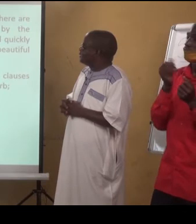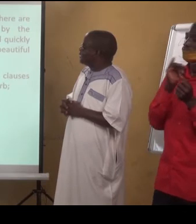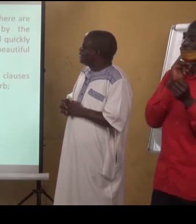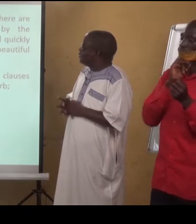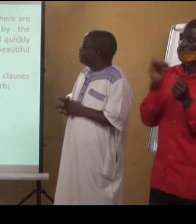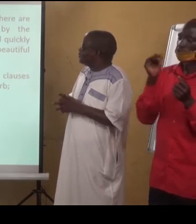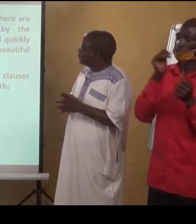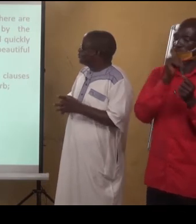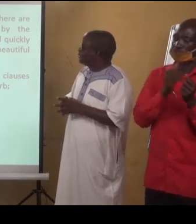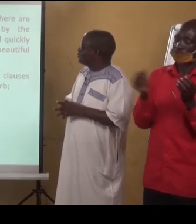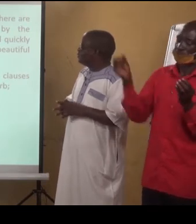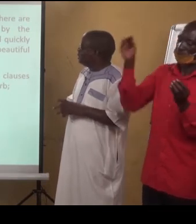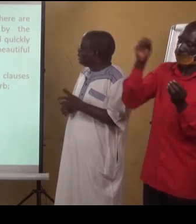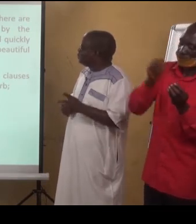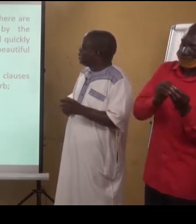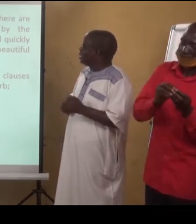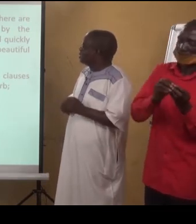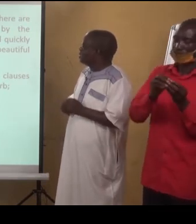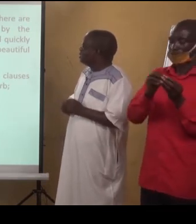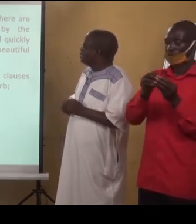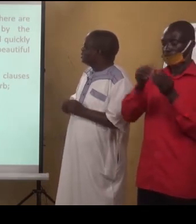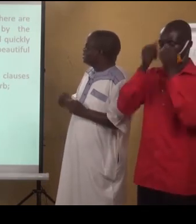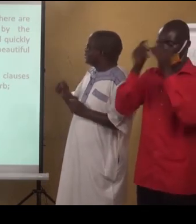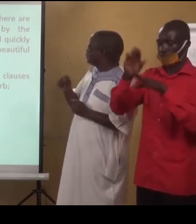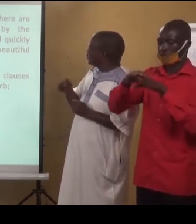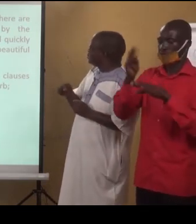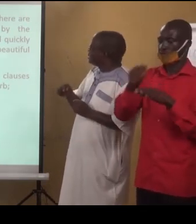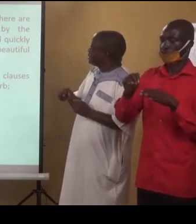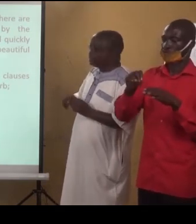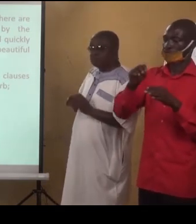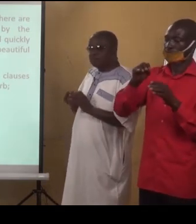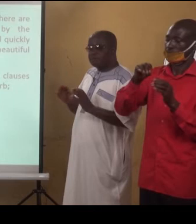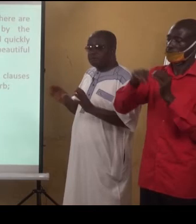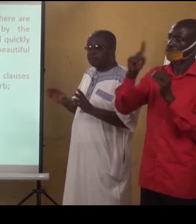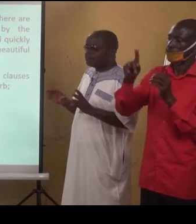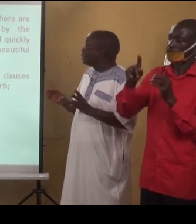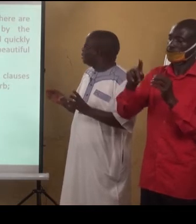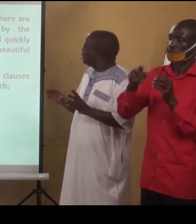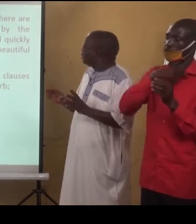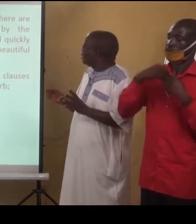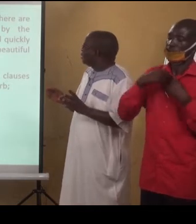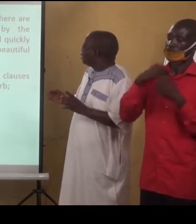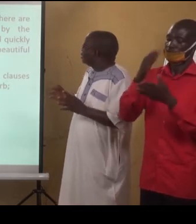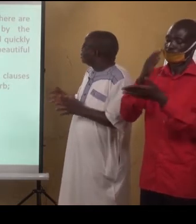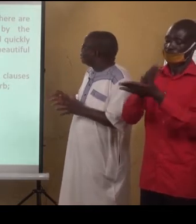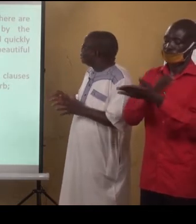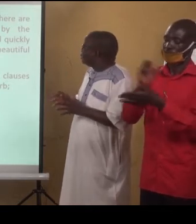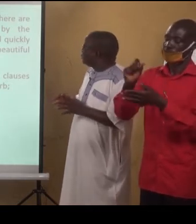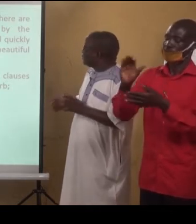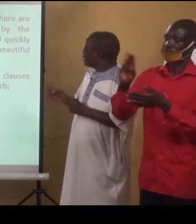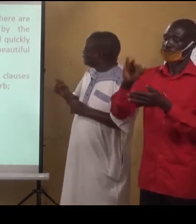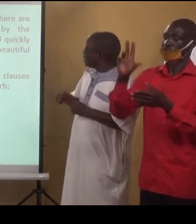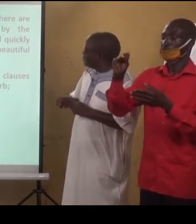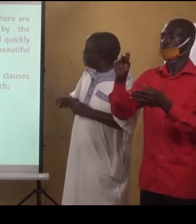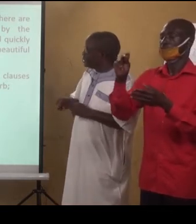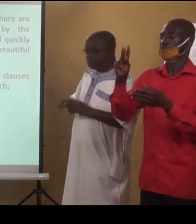is an added information on them. In 1, there is a subject, no verb. In 2,